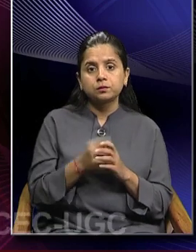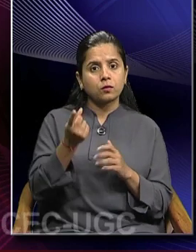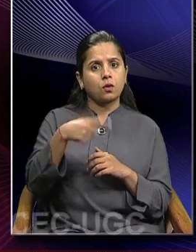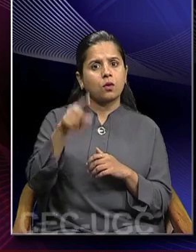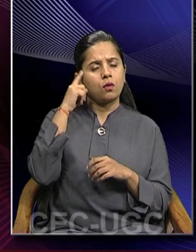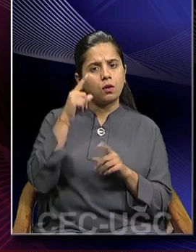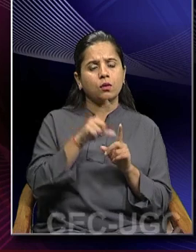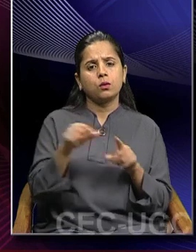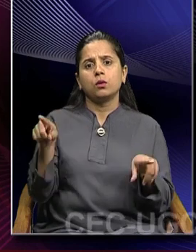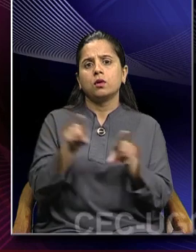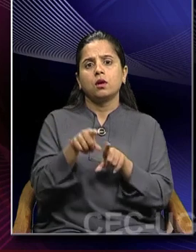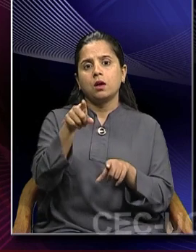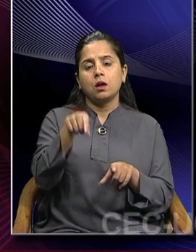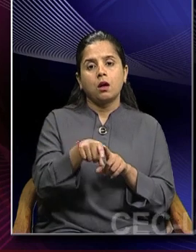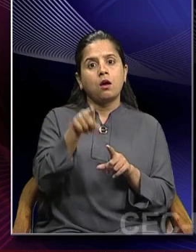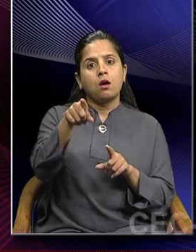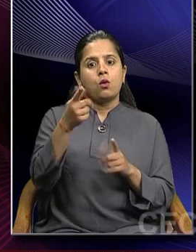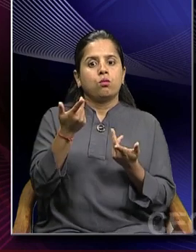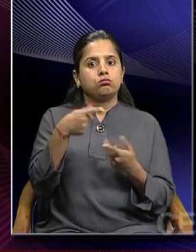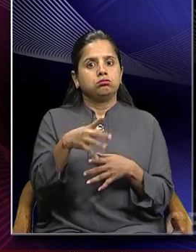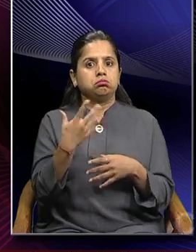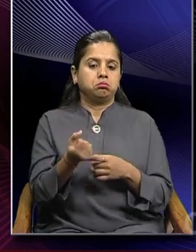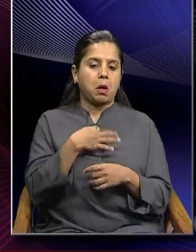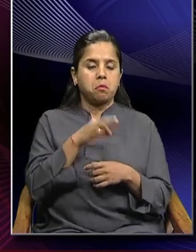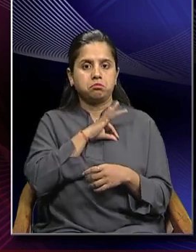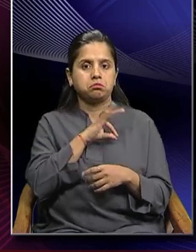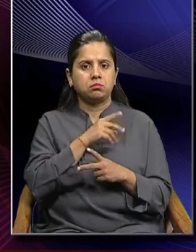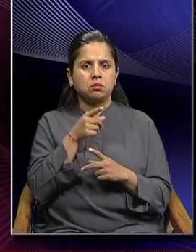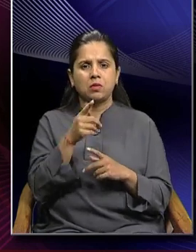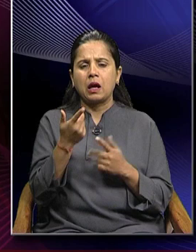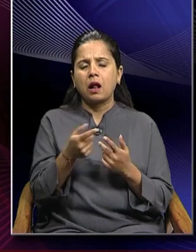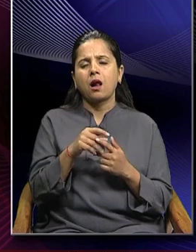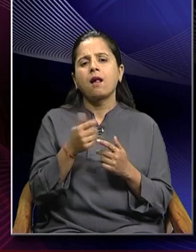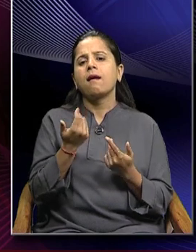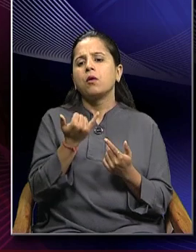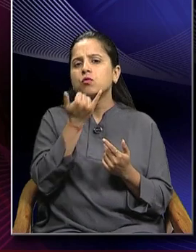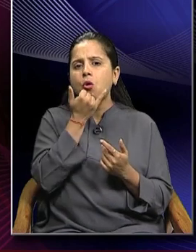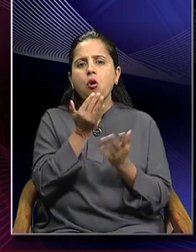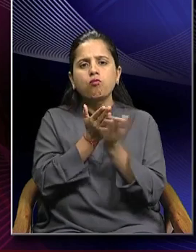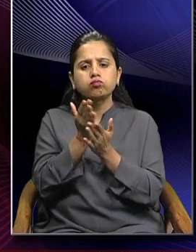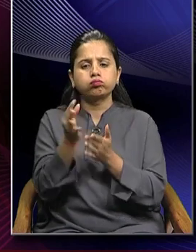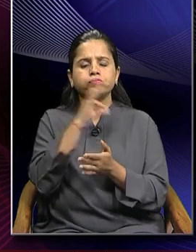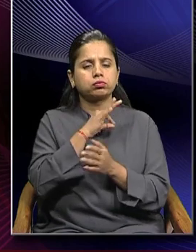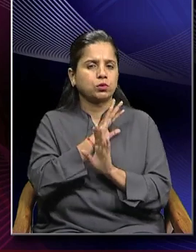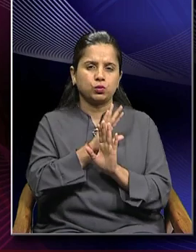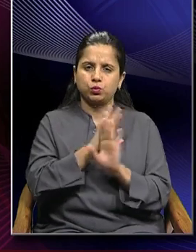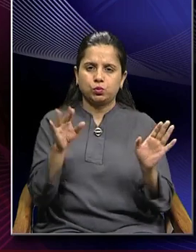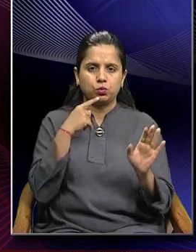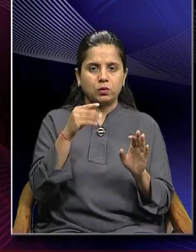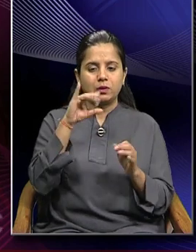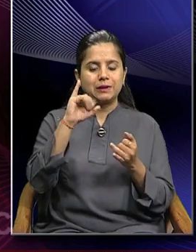not do it like this, that you are making money out of unethical ways and means, and then trying to use